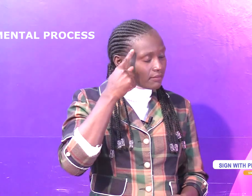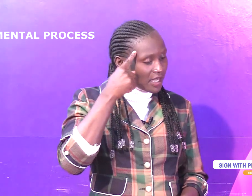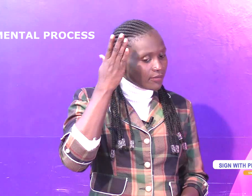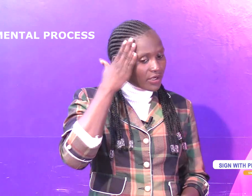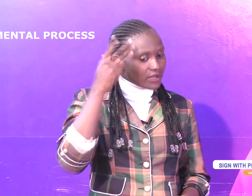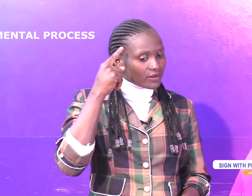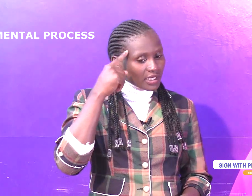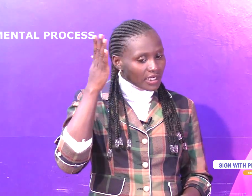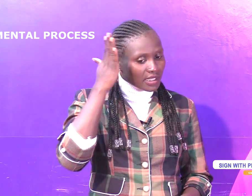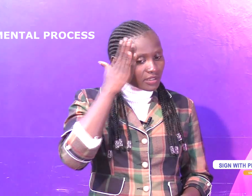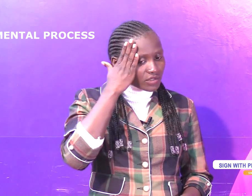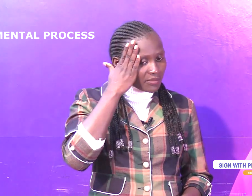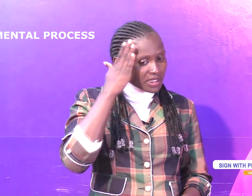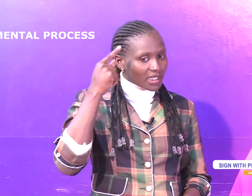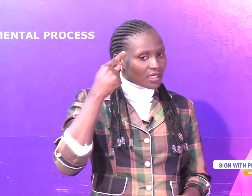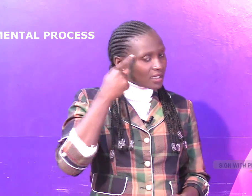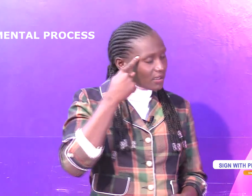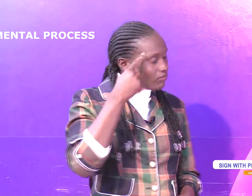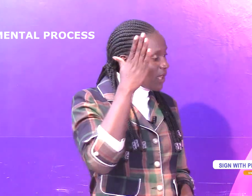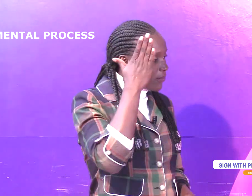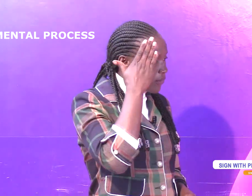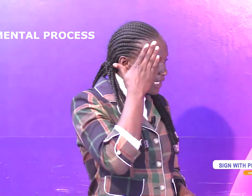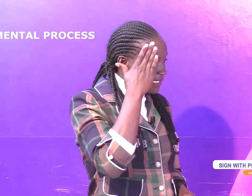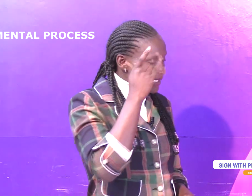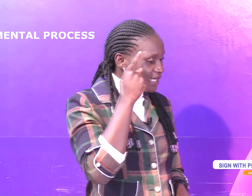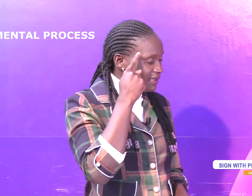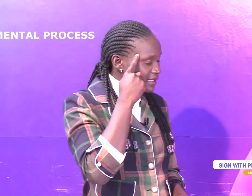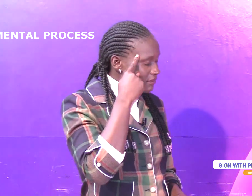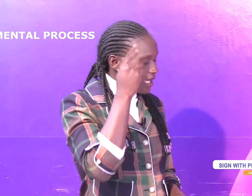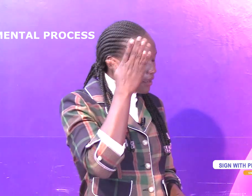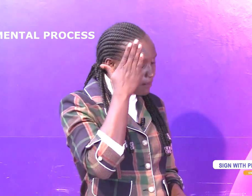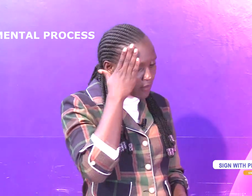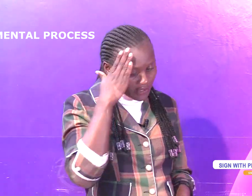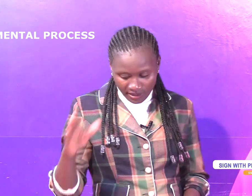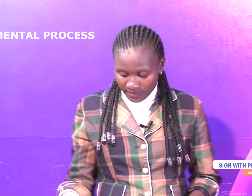memory, you think and then you tap it. Memory, it is like this. Memory.